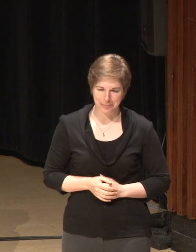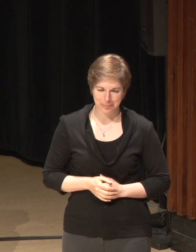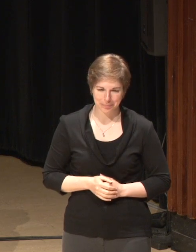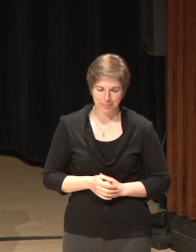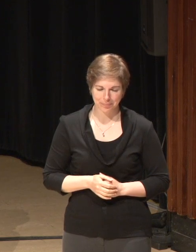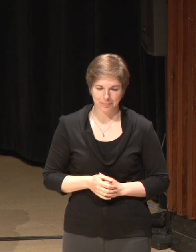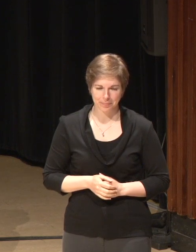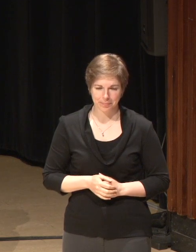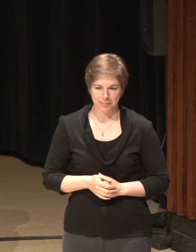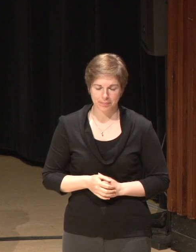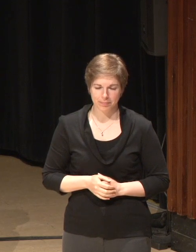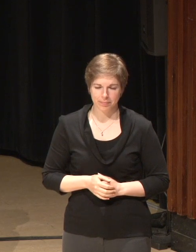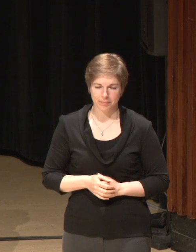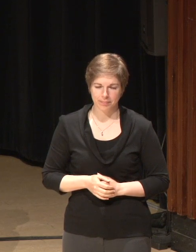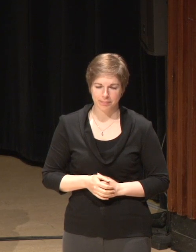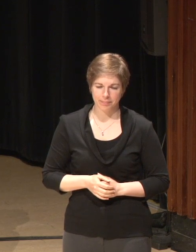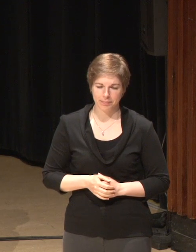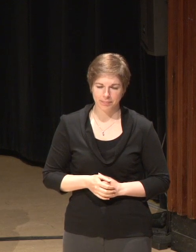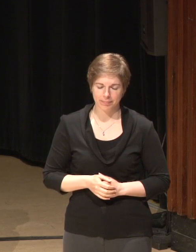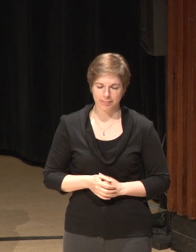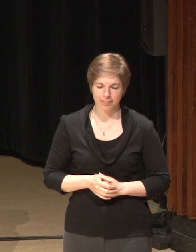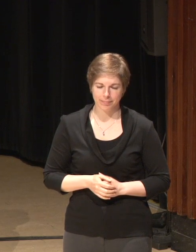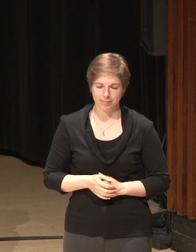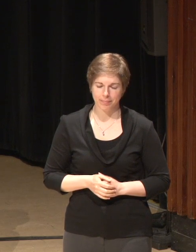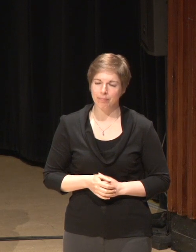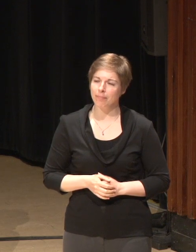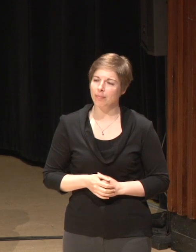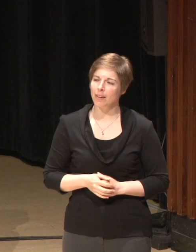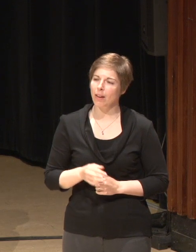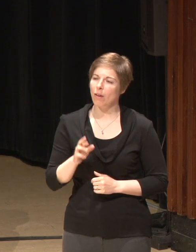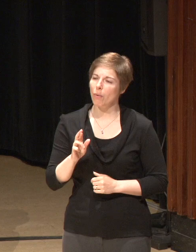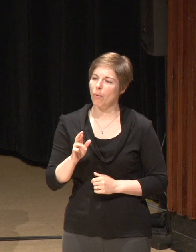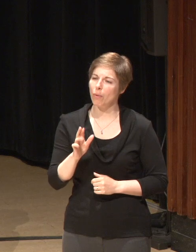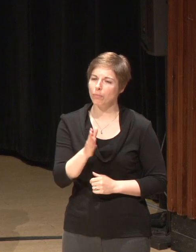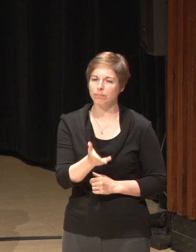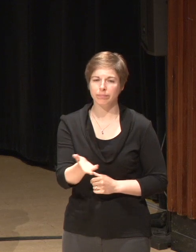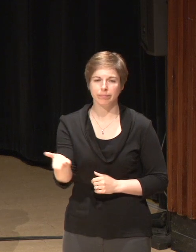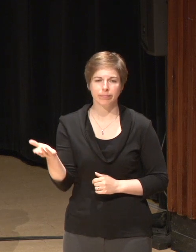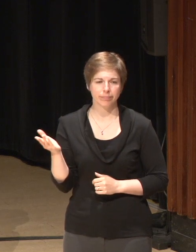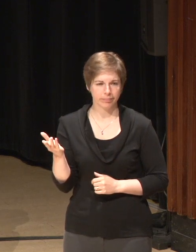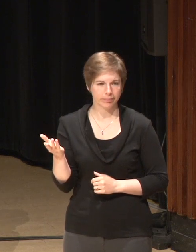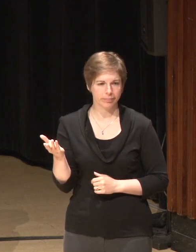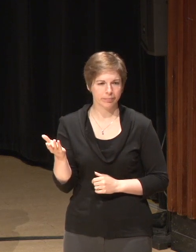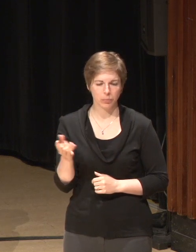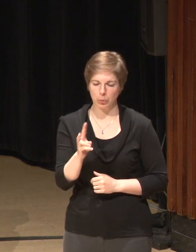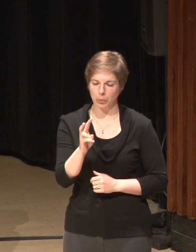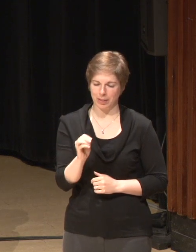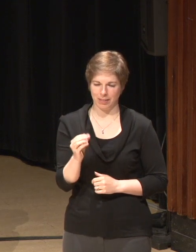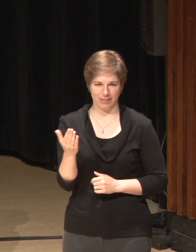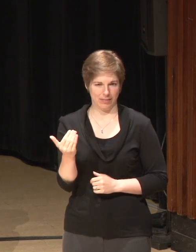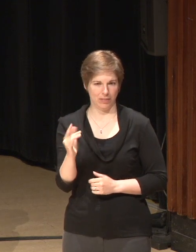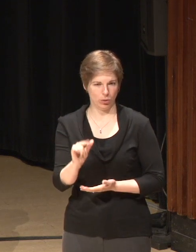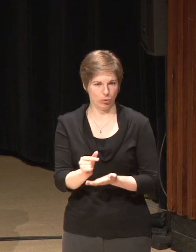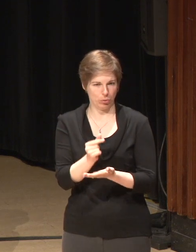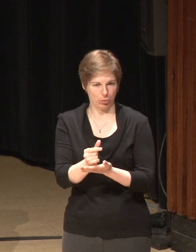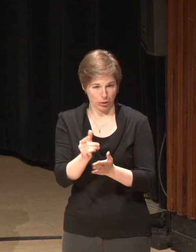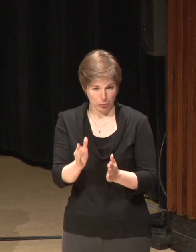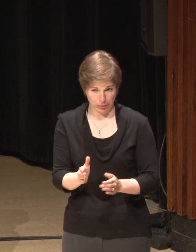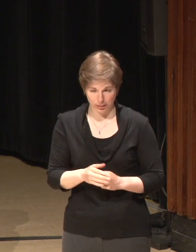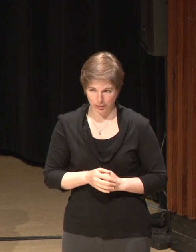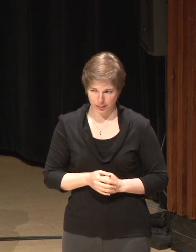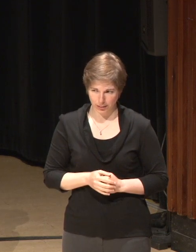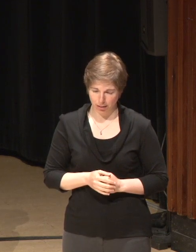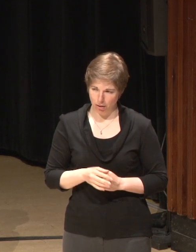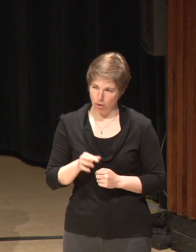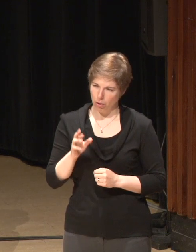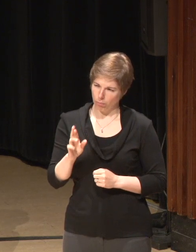I hope that you graduates of NSCC in 2015 are aware that you